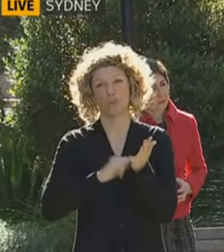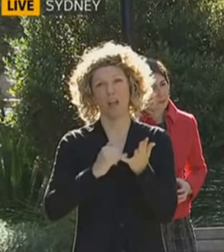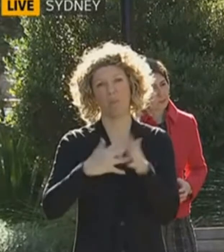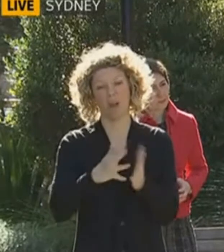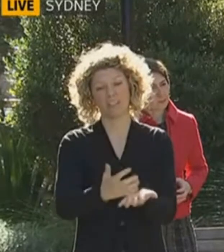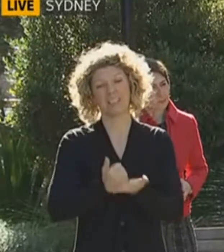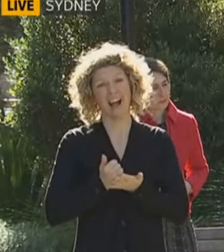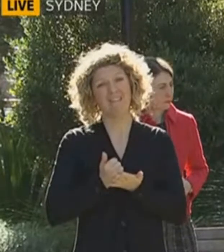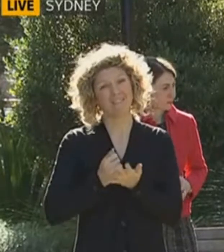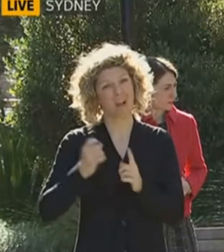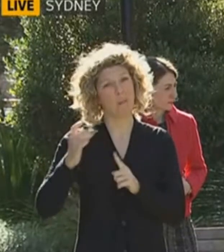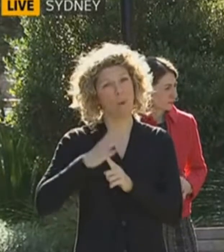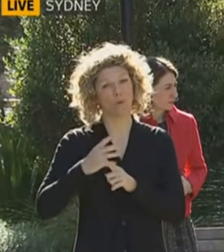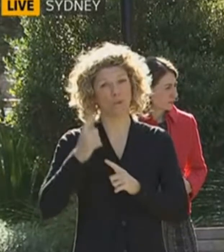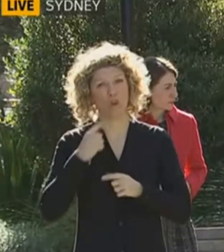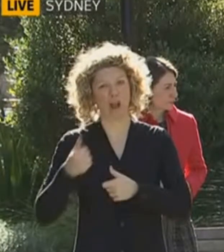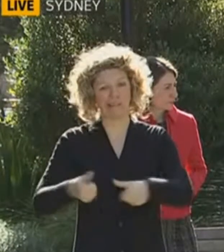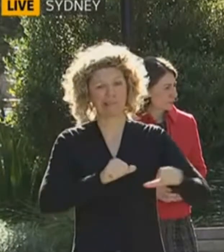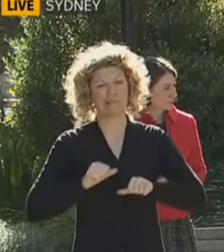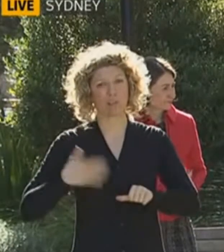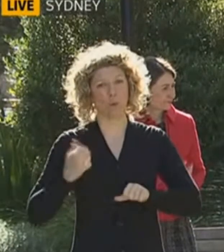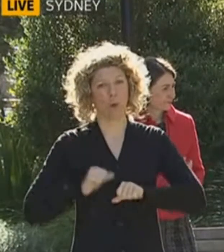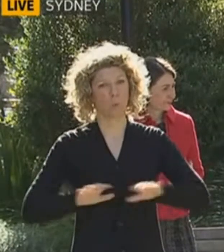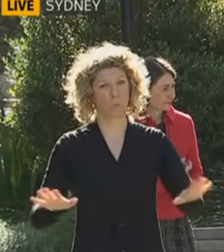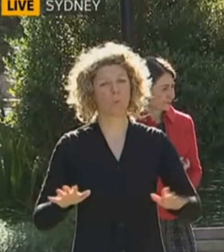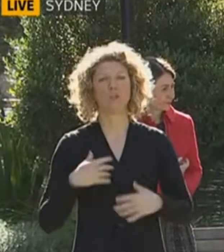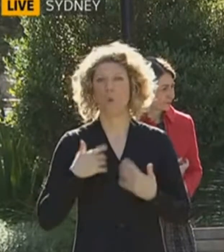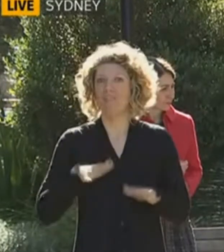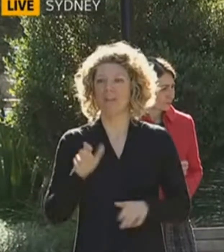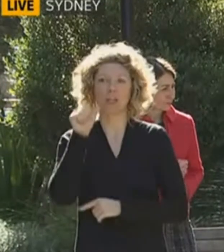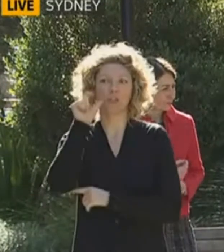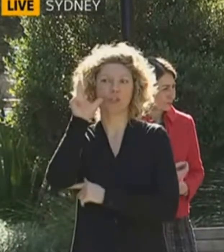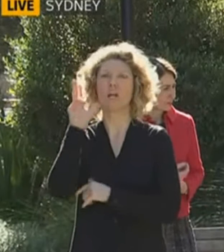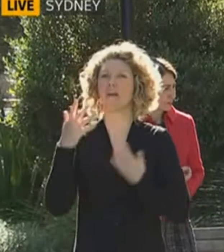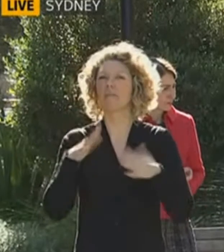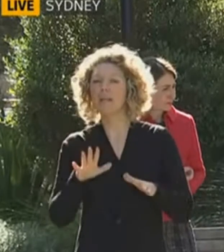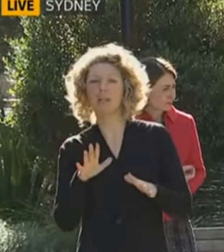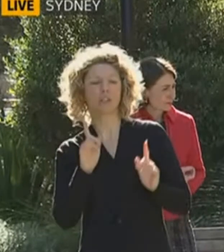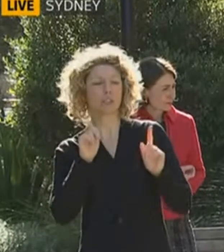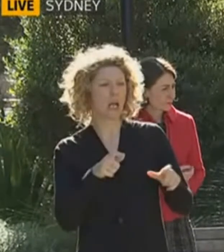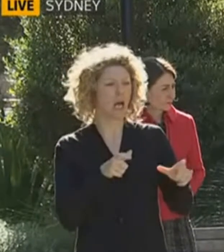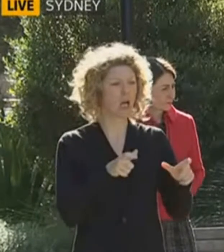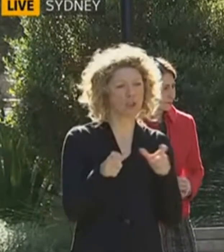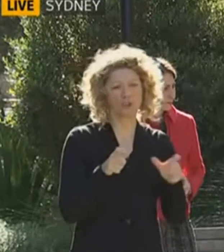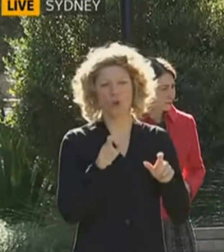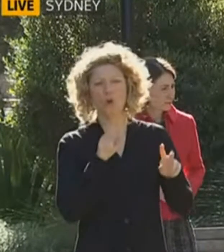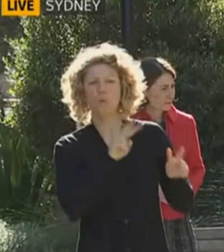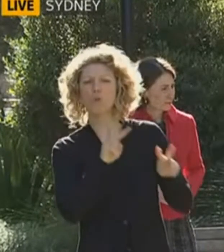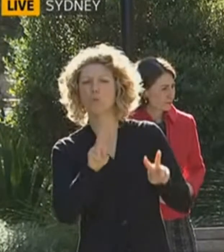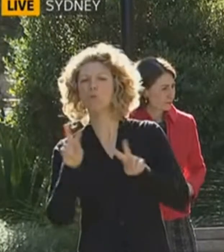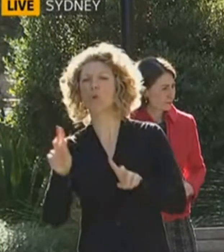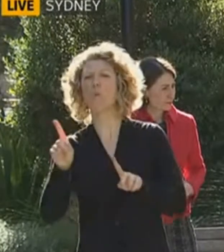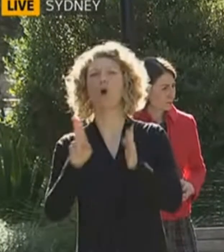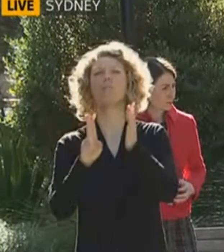We've already taken in the last few days measures to stop any Victorians coming from